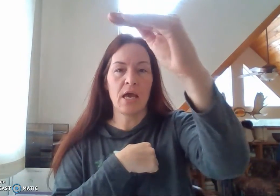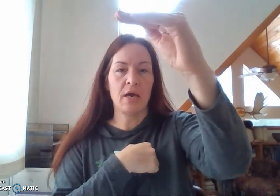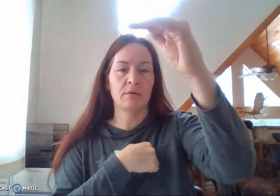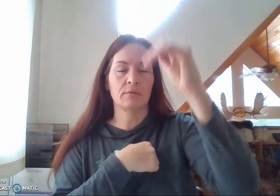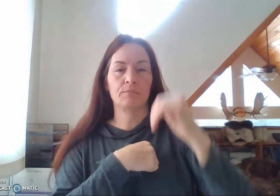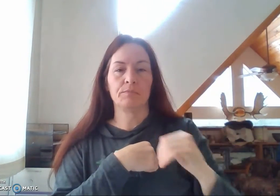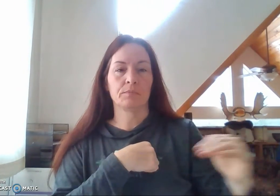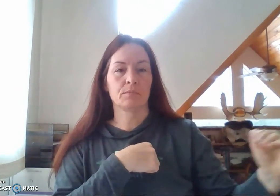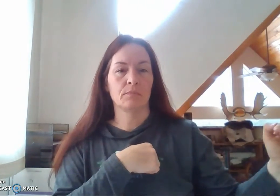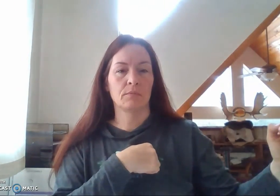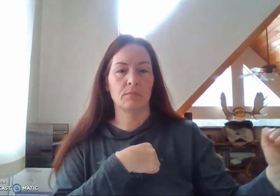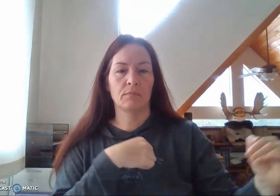a.